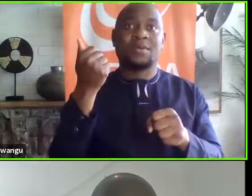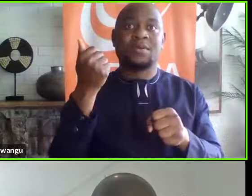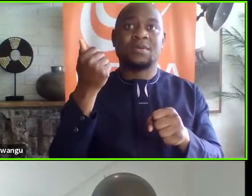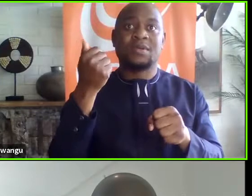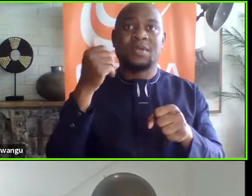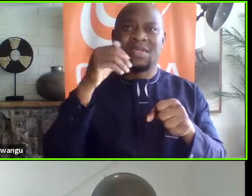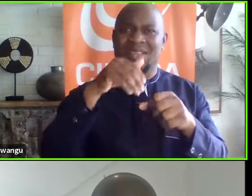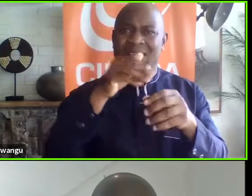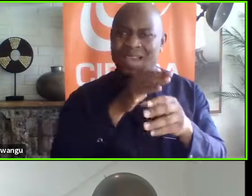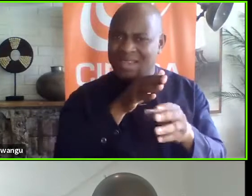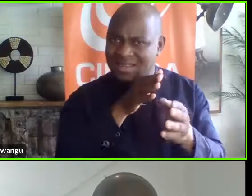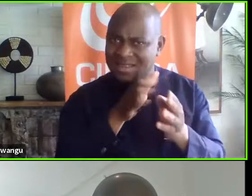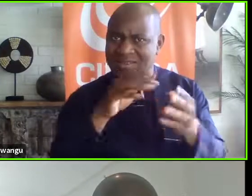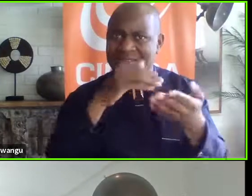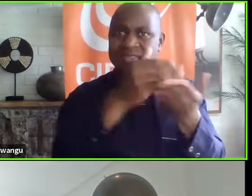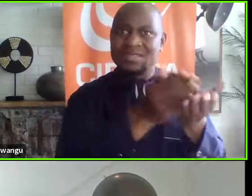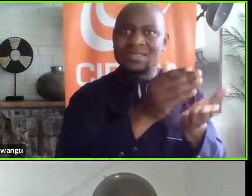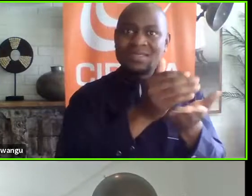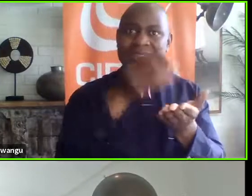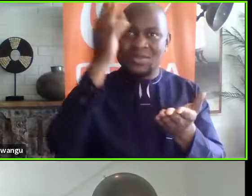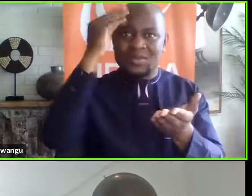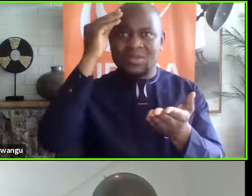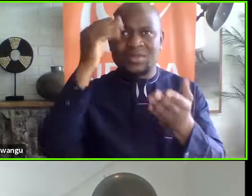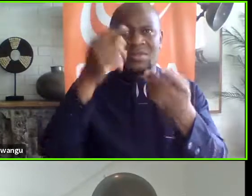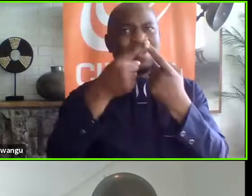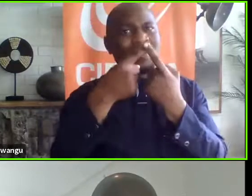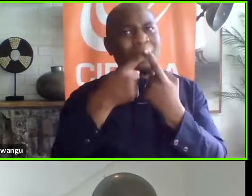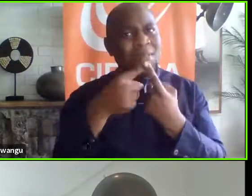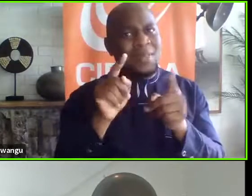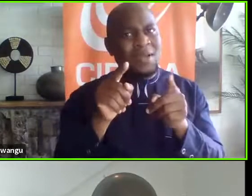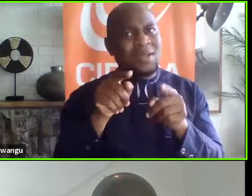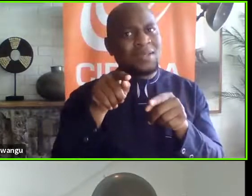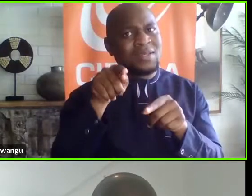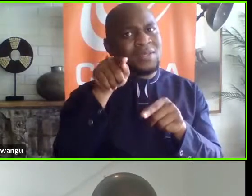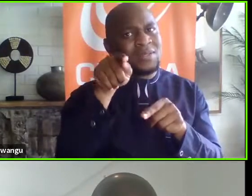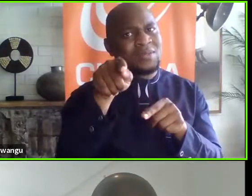which can work best, especially in the aspect